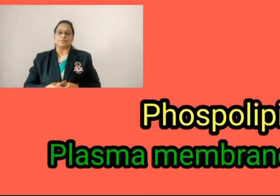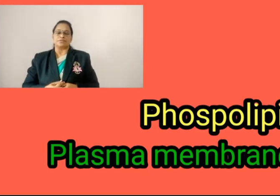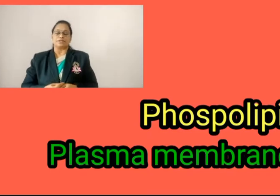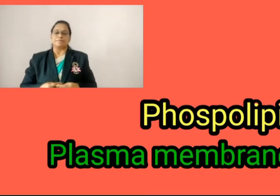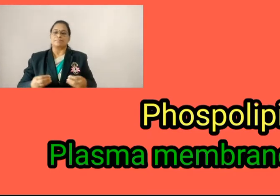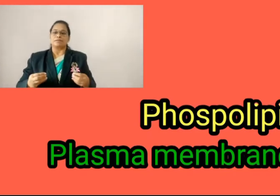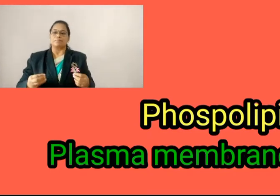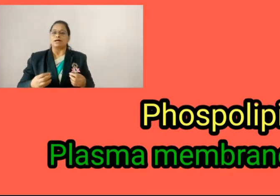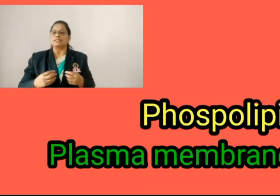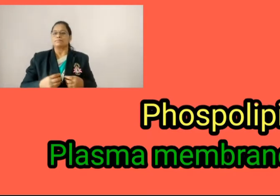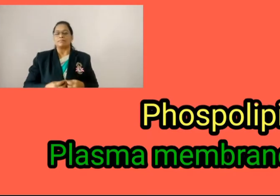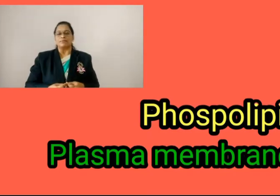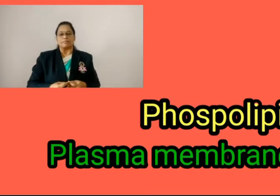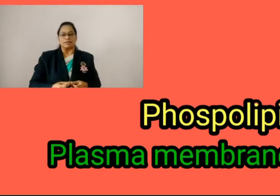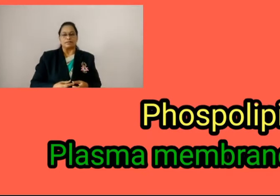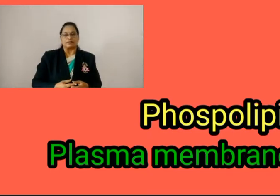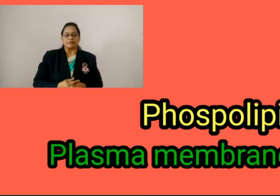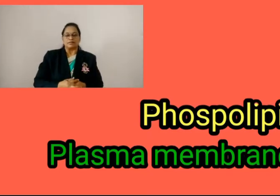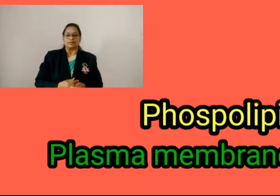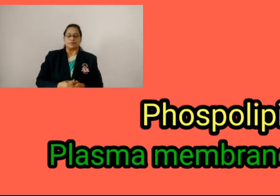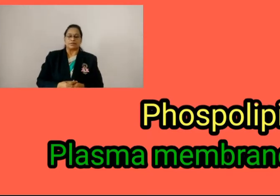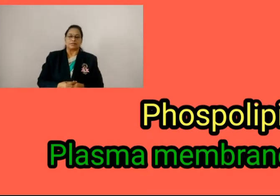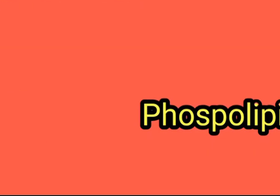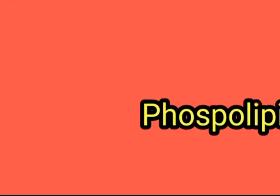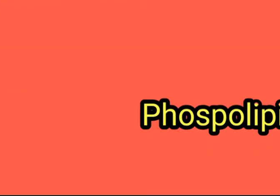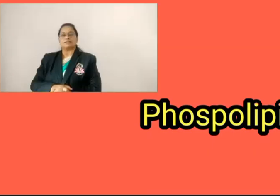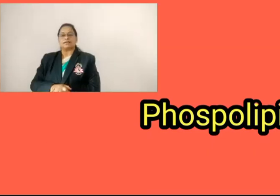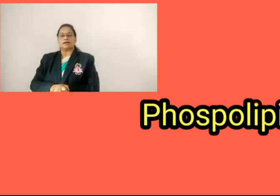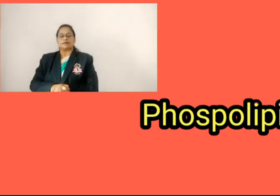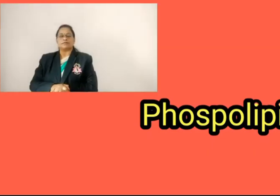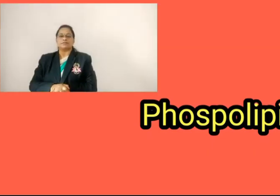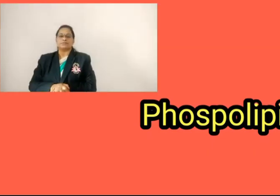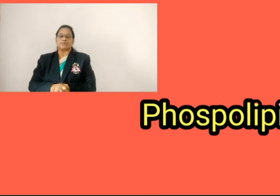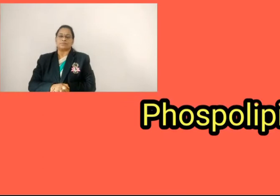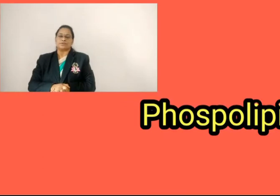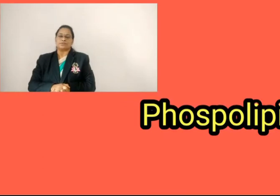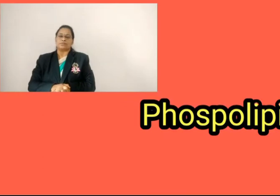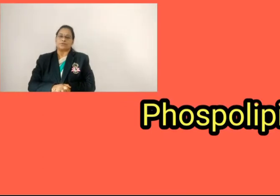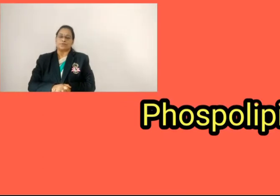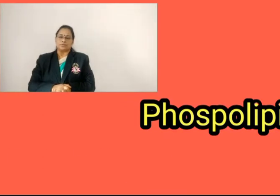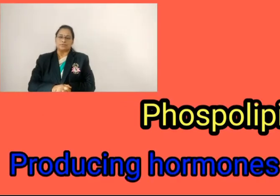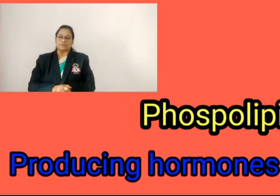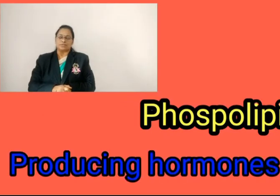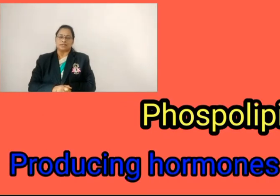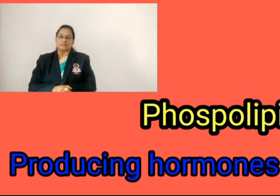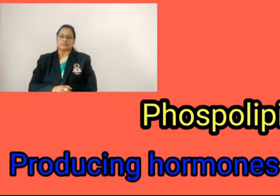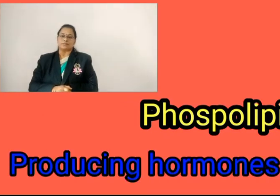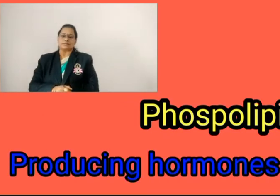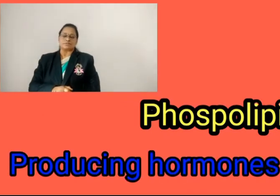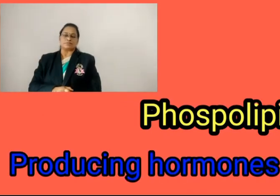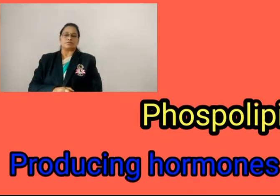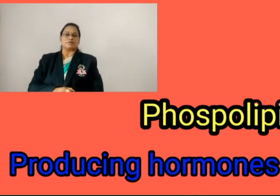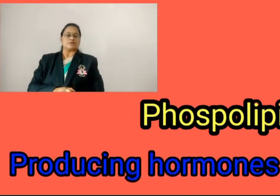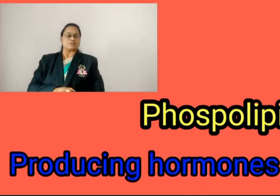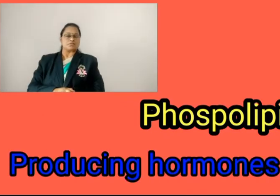producing plasma membrane in our body. Lipids are used for producing the hormones like estrogen,